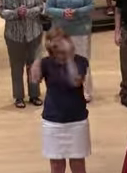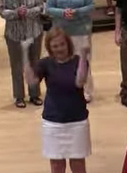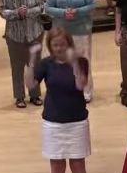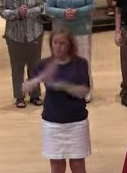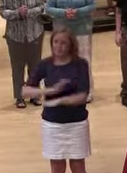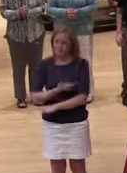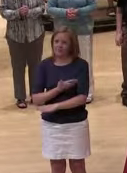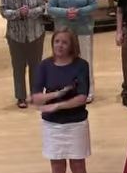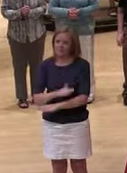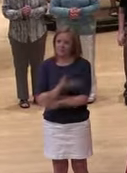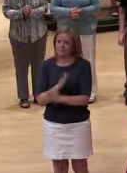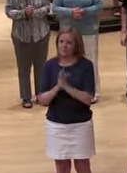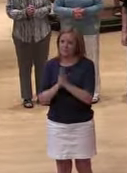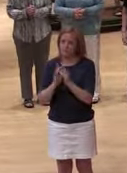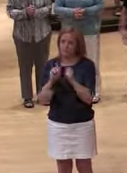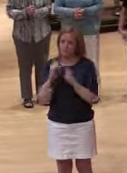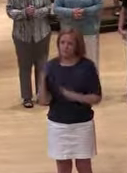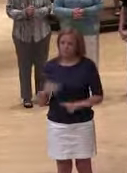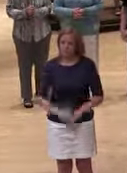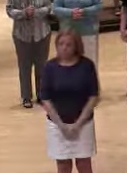prayer.